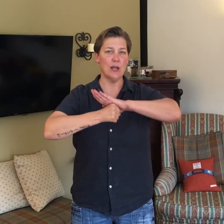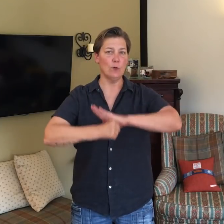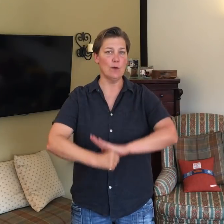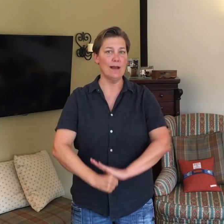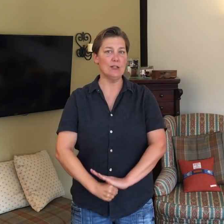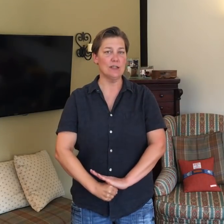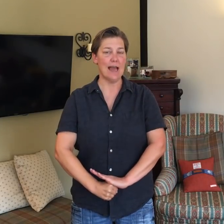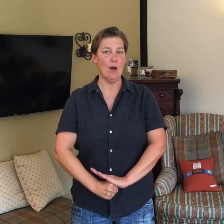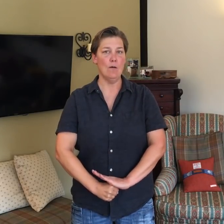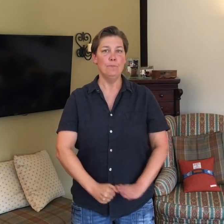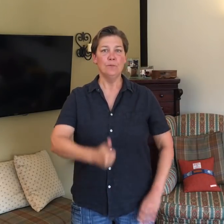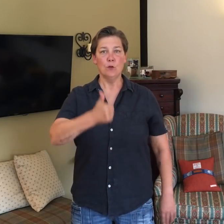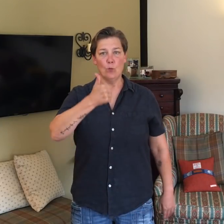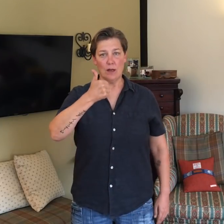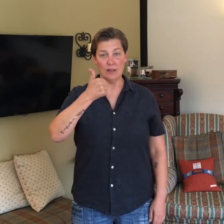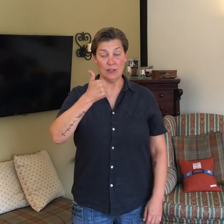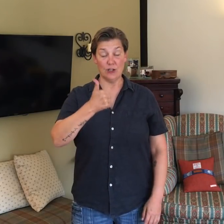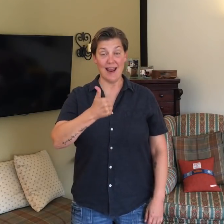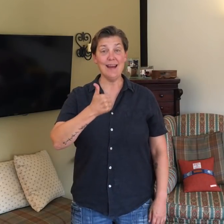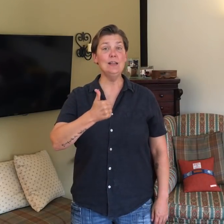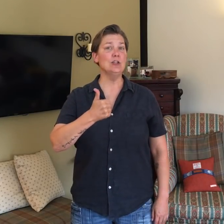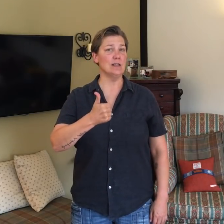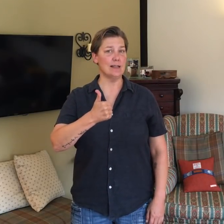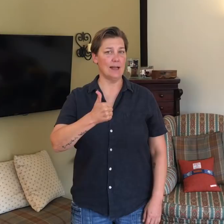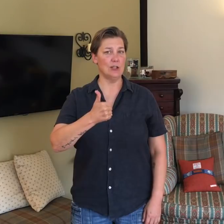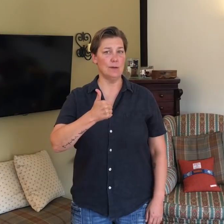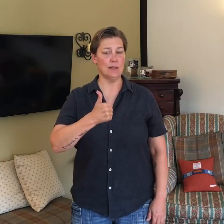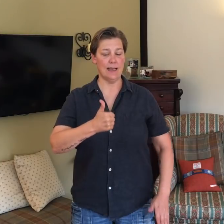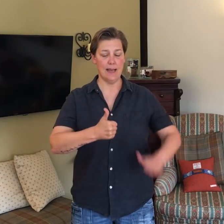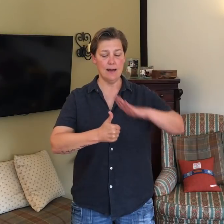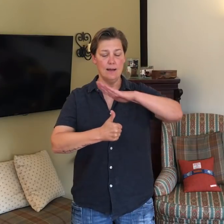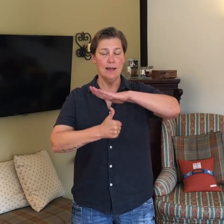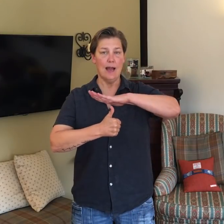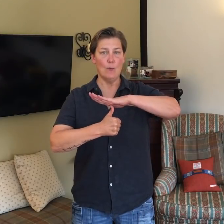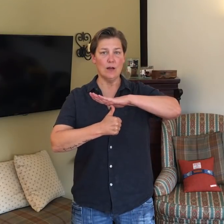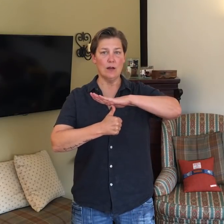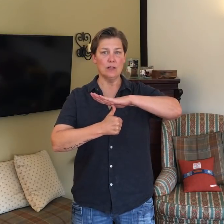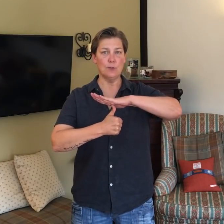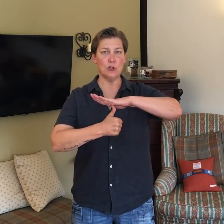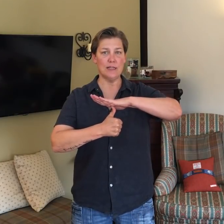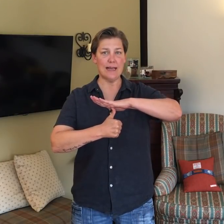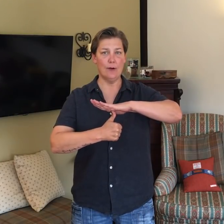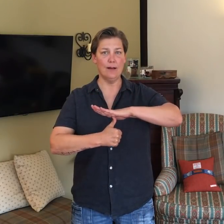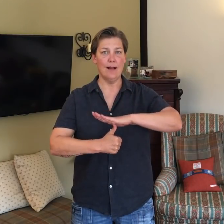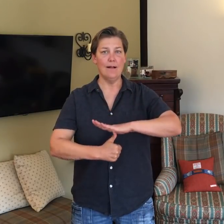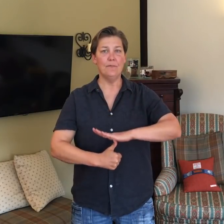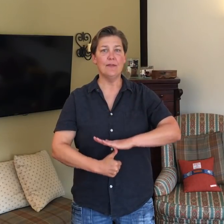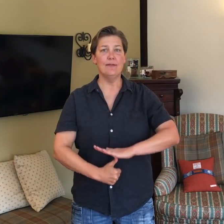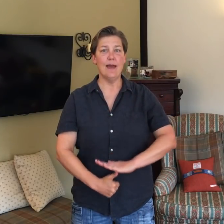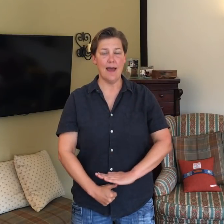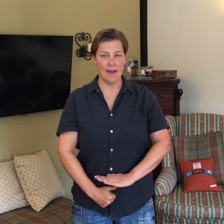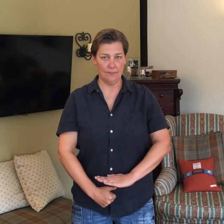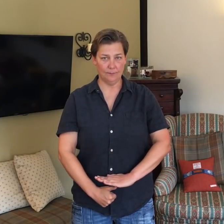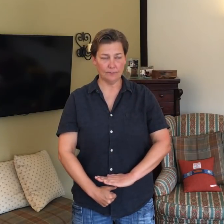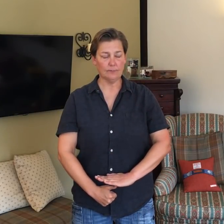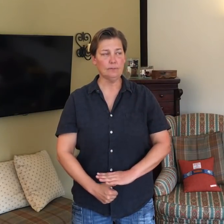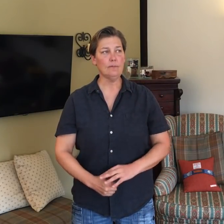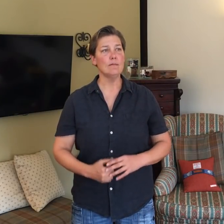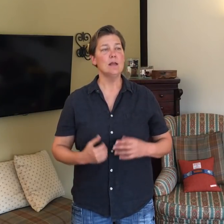that we made just now, we're going to change this handshake to here, and we're going to push it down there.